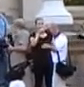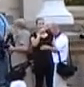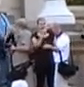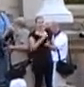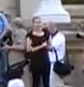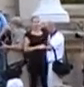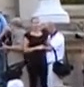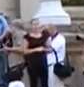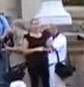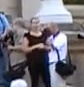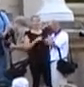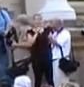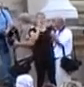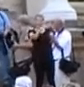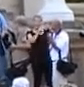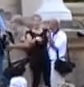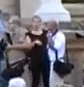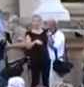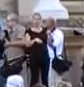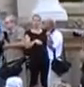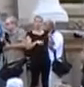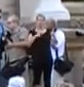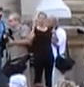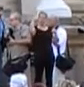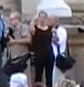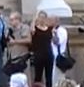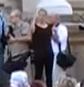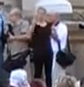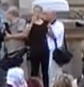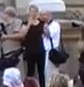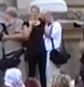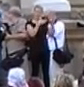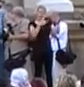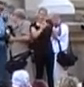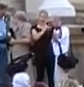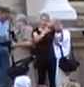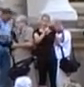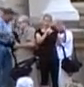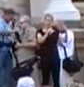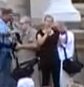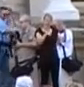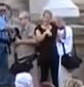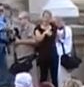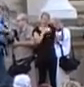And I decided I needed to speak in opposition to this bill.